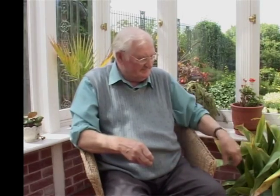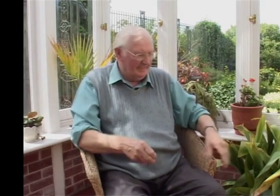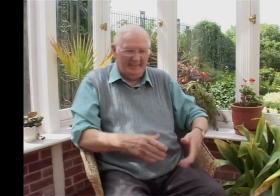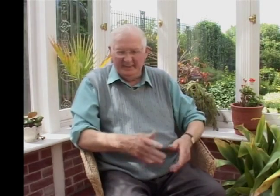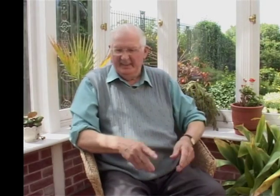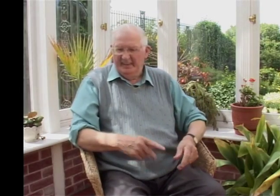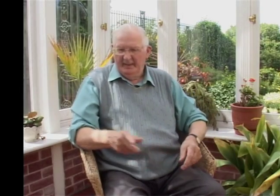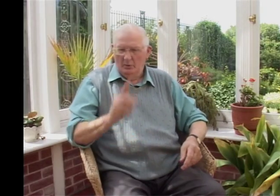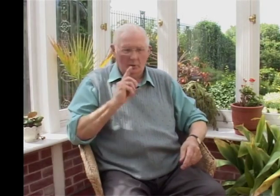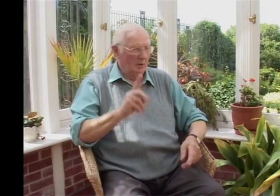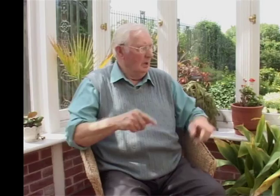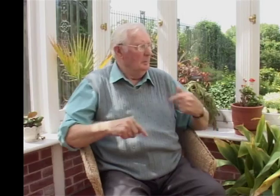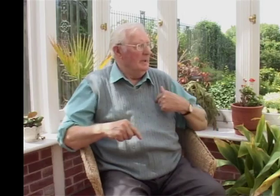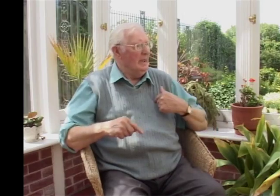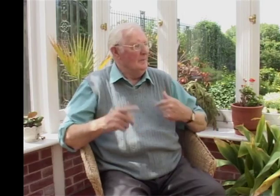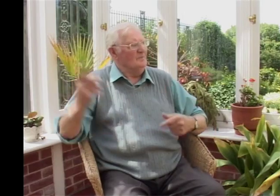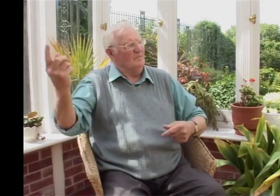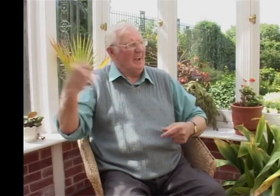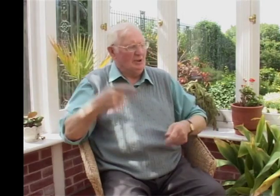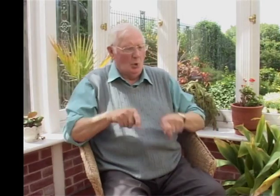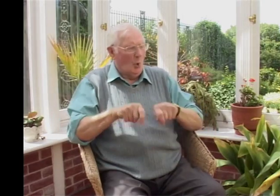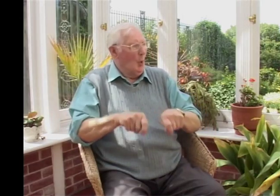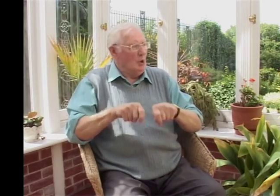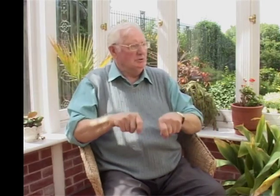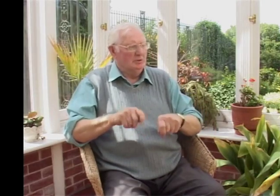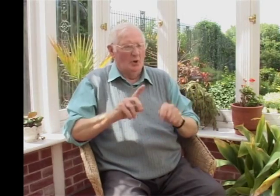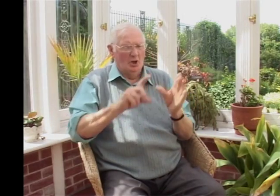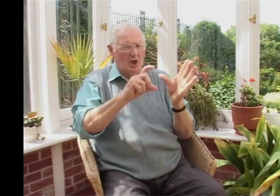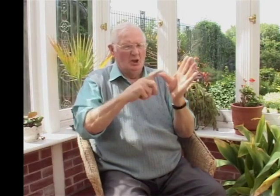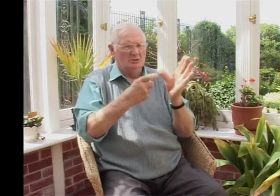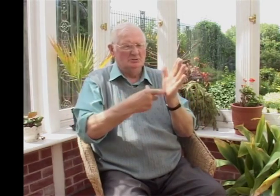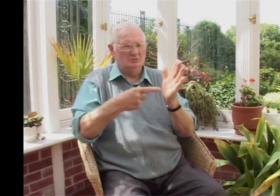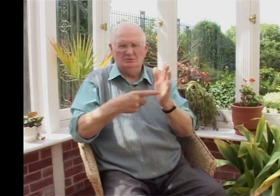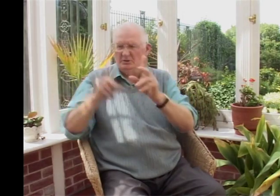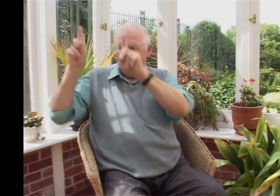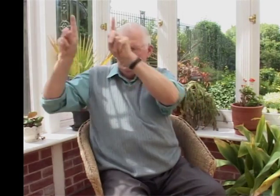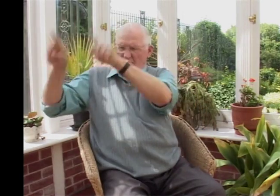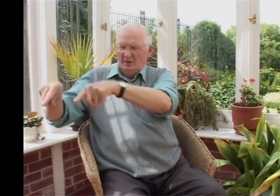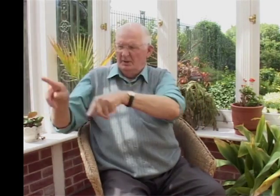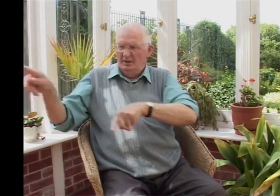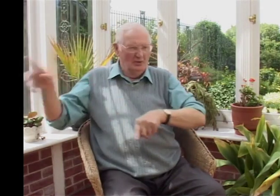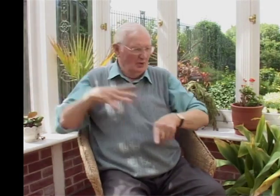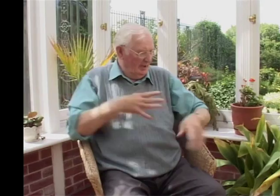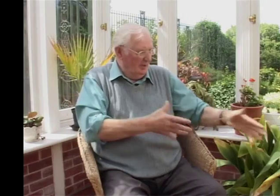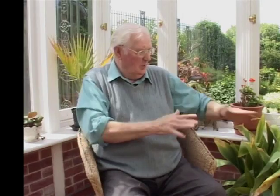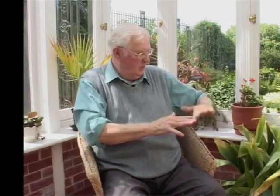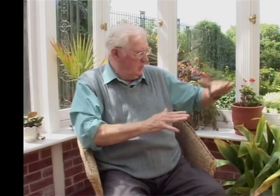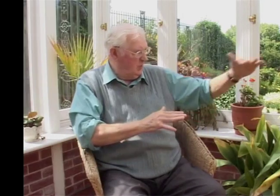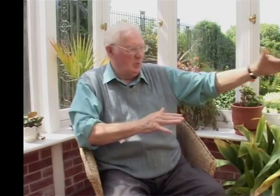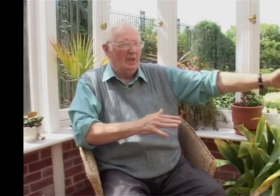we put the wire around it. And he said to us, I'm just going to get the horse and cart. I'm just going to bring that along. So you carry on with what you're doing, because there was plenty of